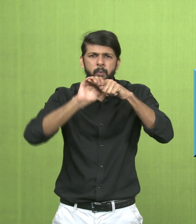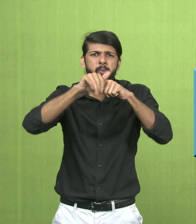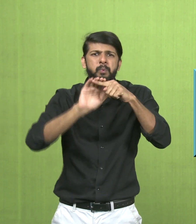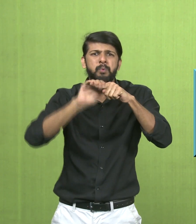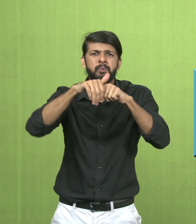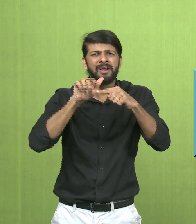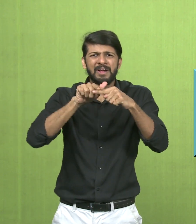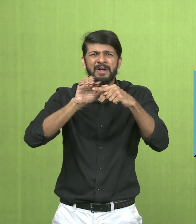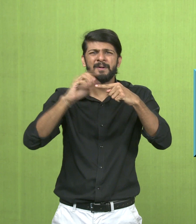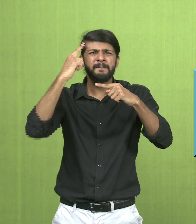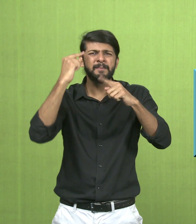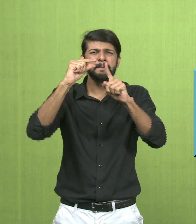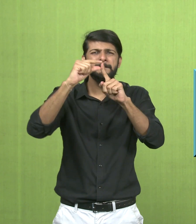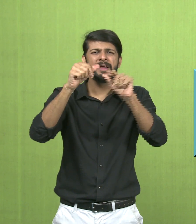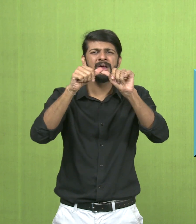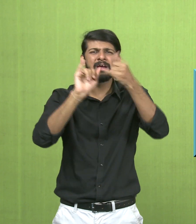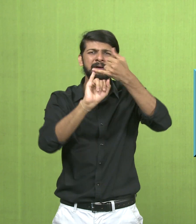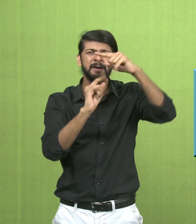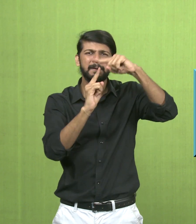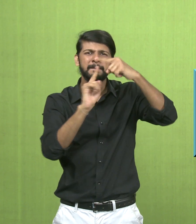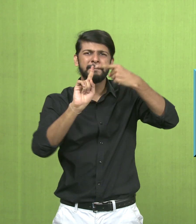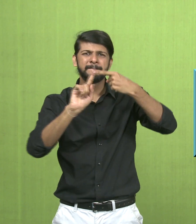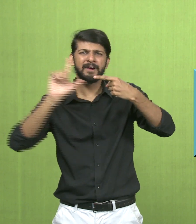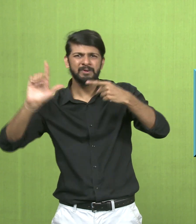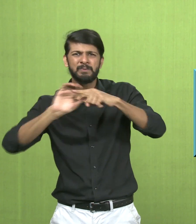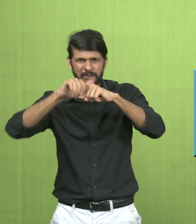for example, a black crayon, a pastel,